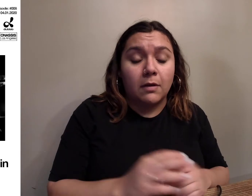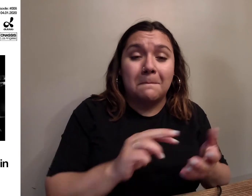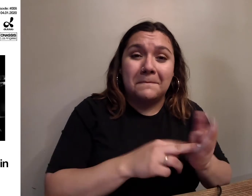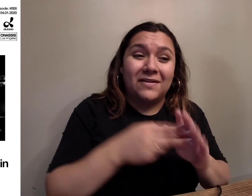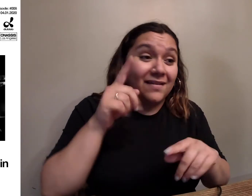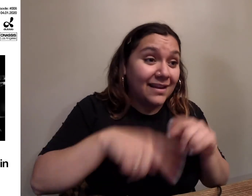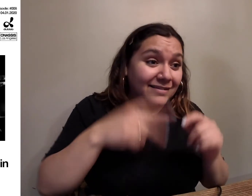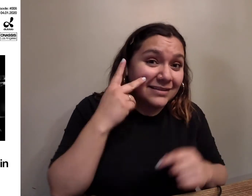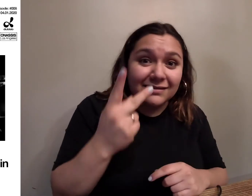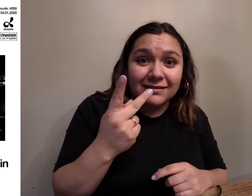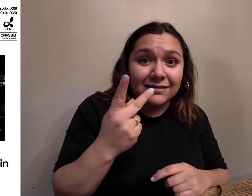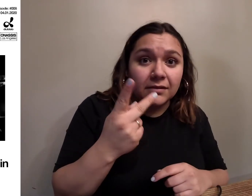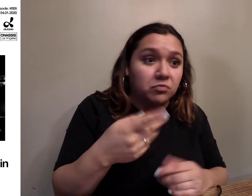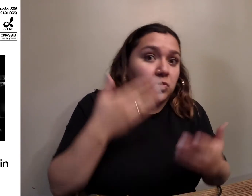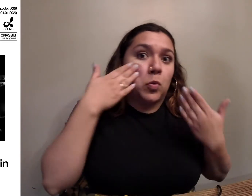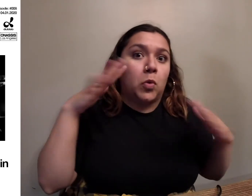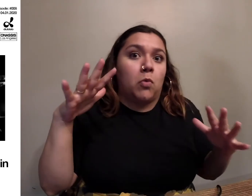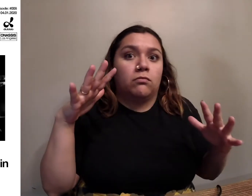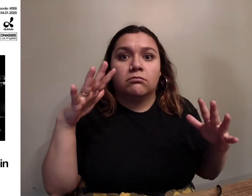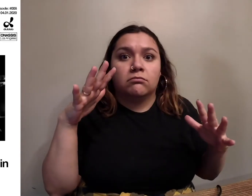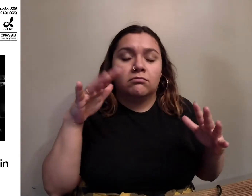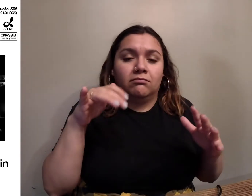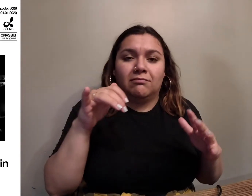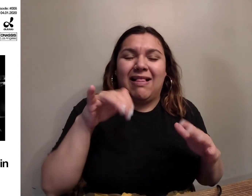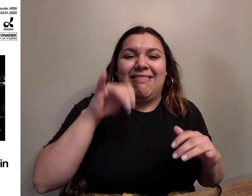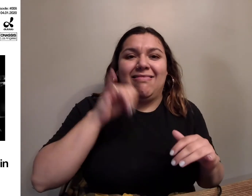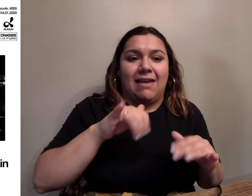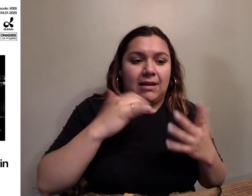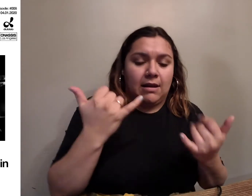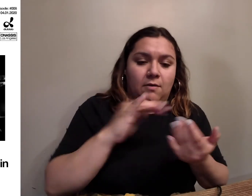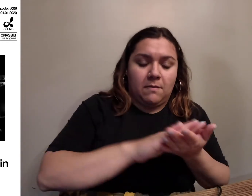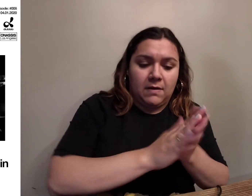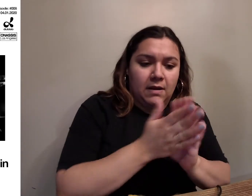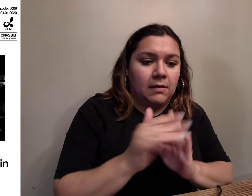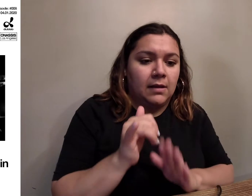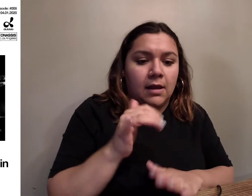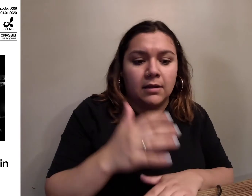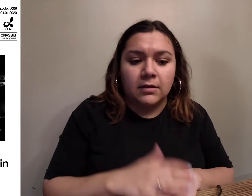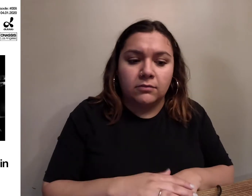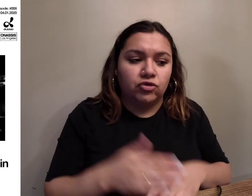invisible and unknown. And that transforms into a kind of